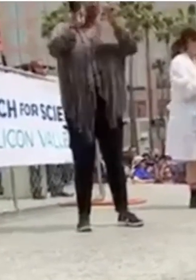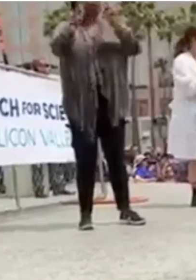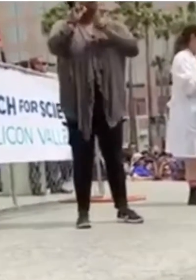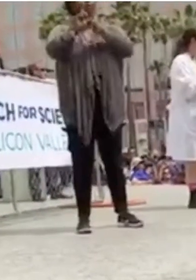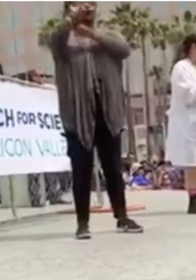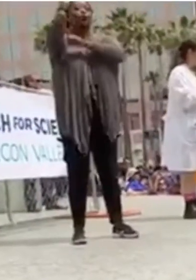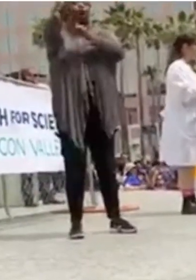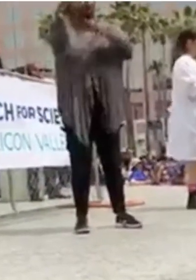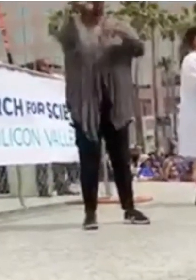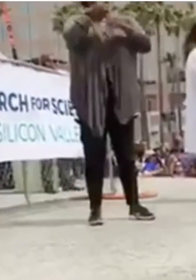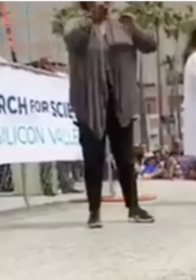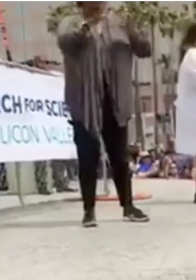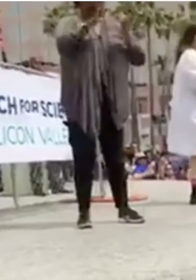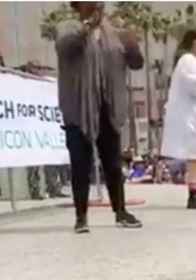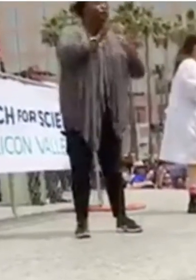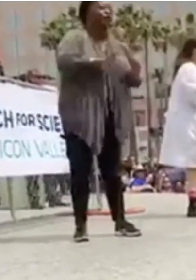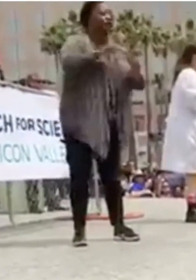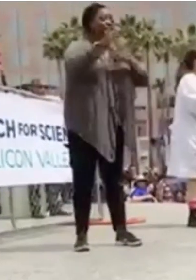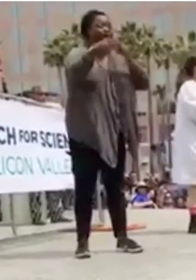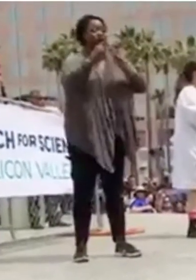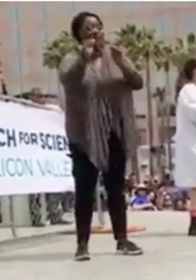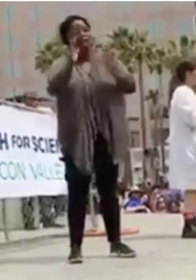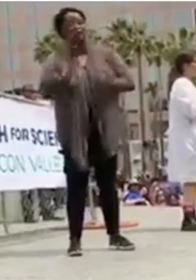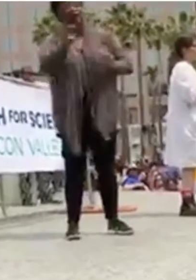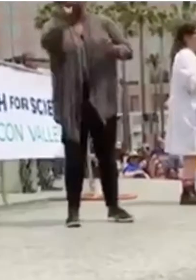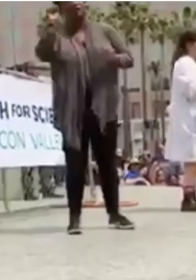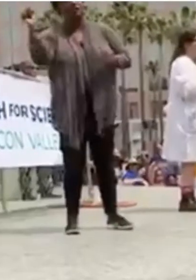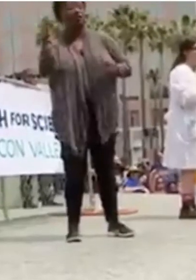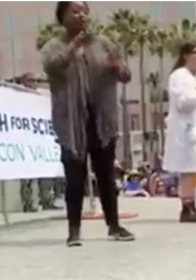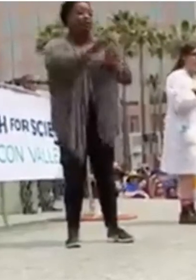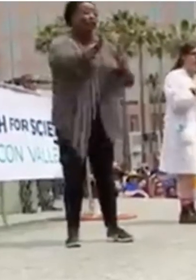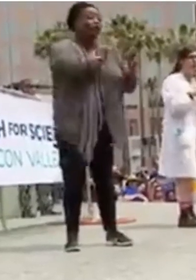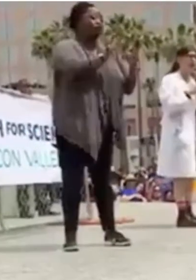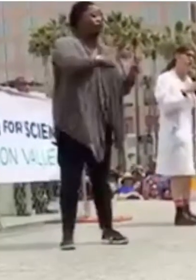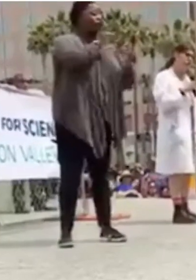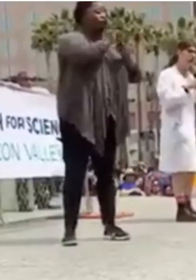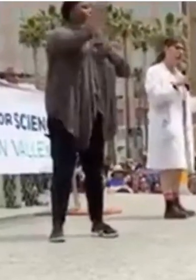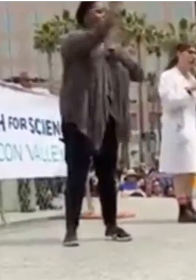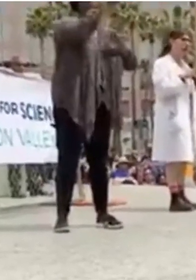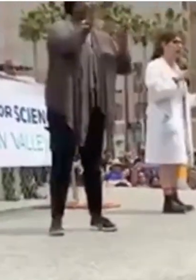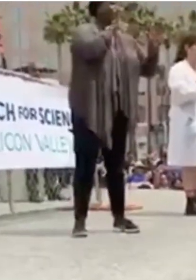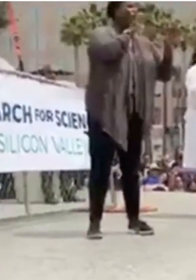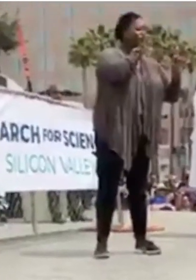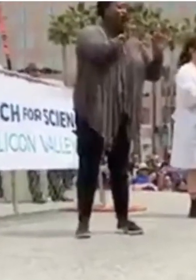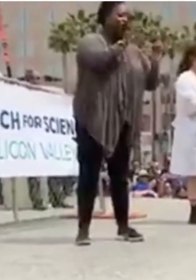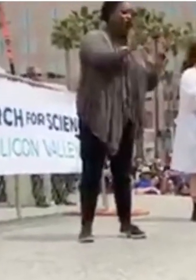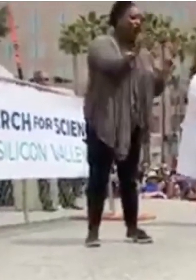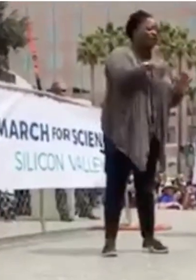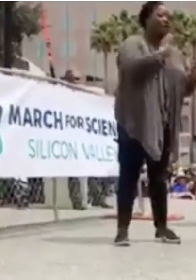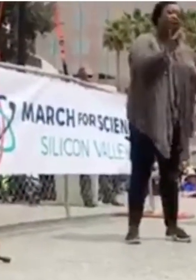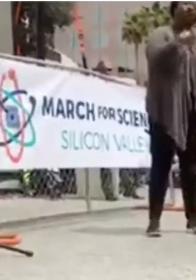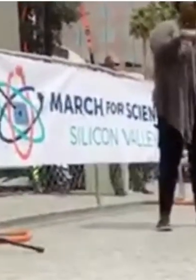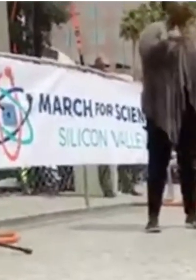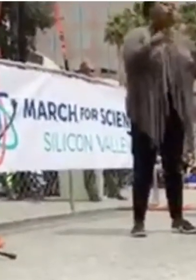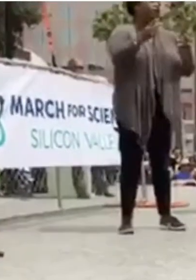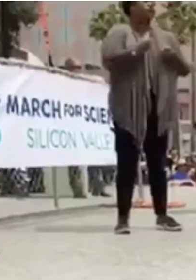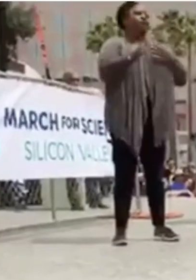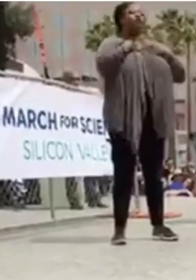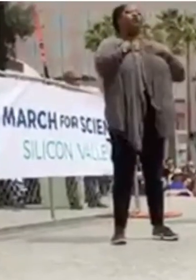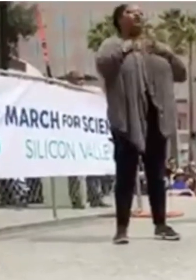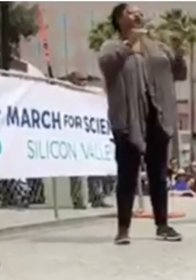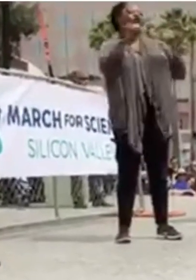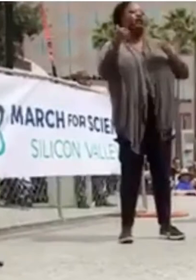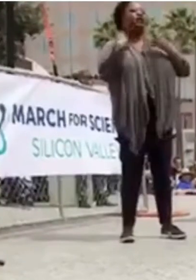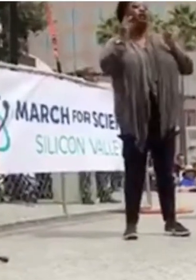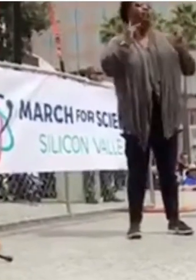science communicators, because there's all different kinds of scientists, but for those of us who excel at communicating science, it's extremely rewarding to teach